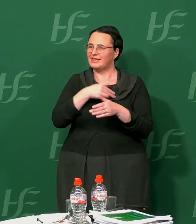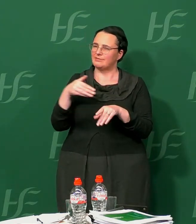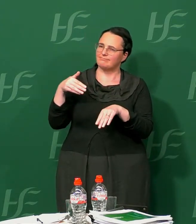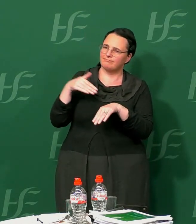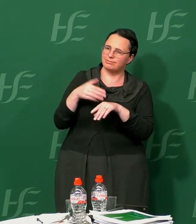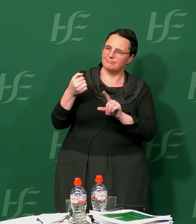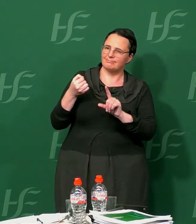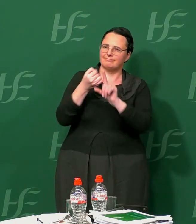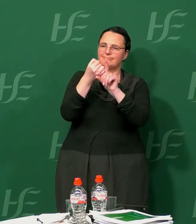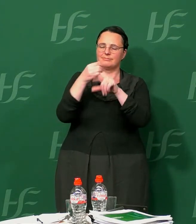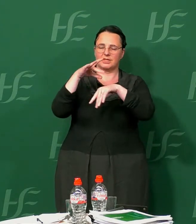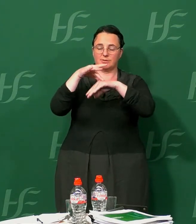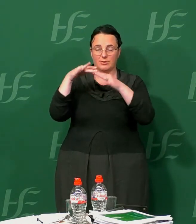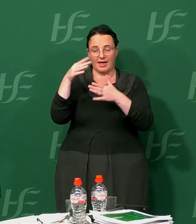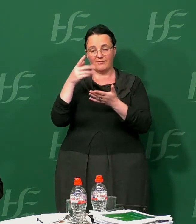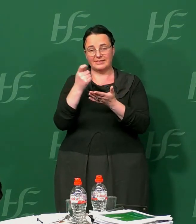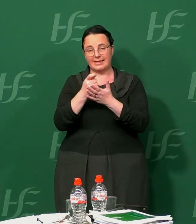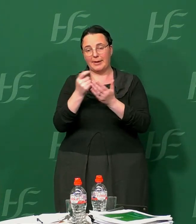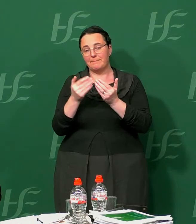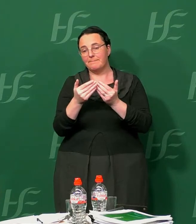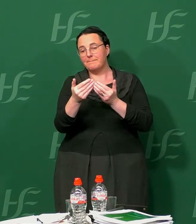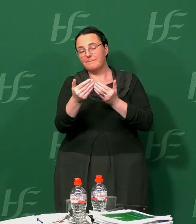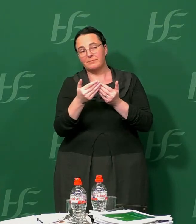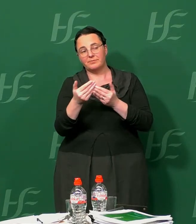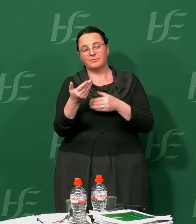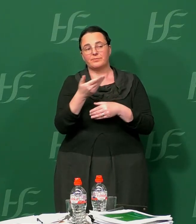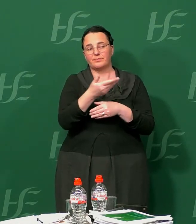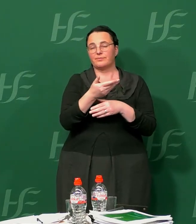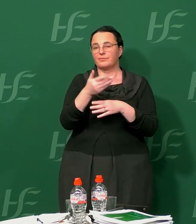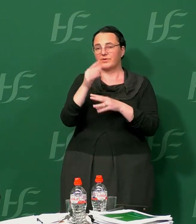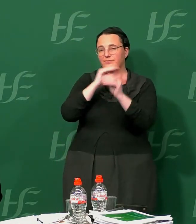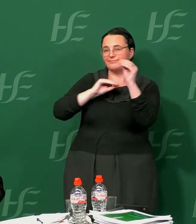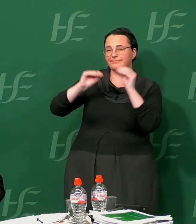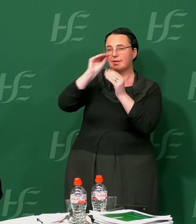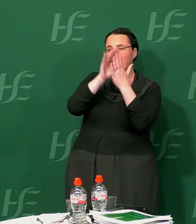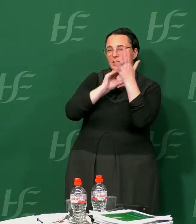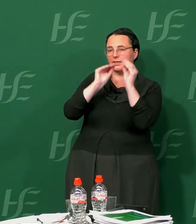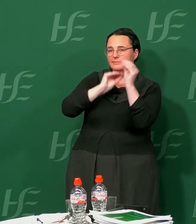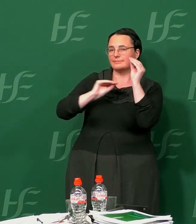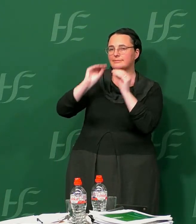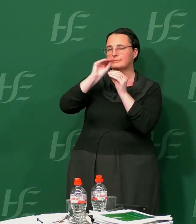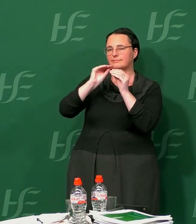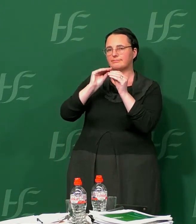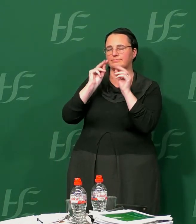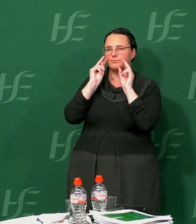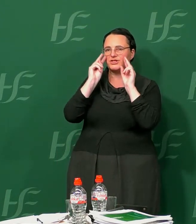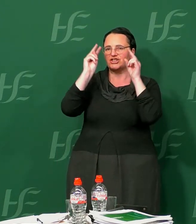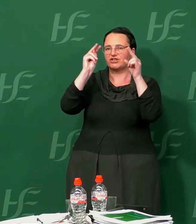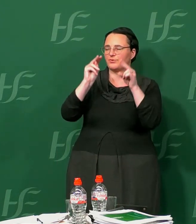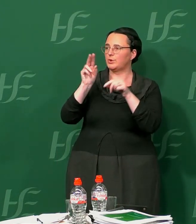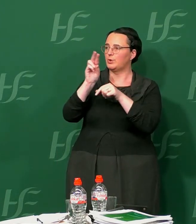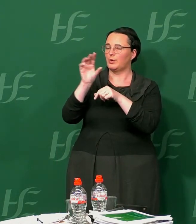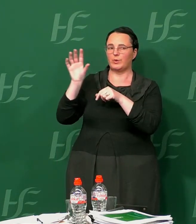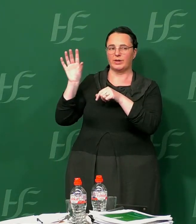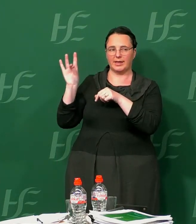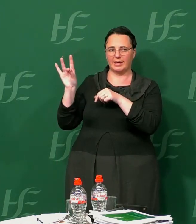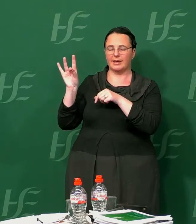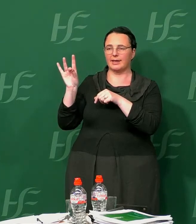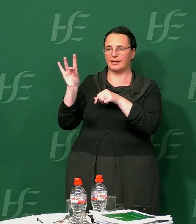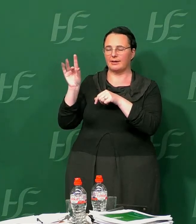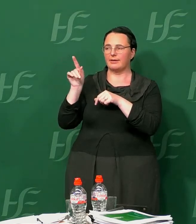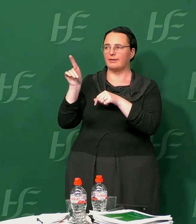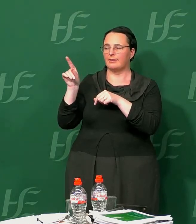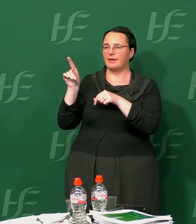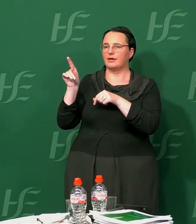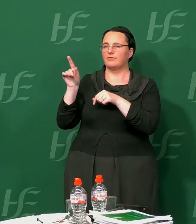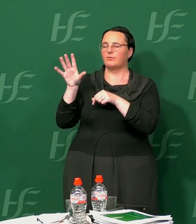that? There's certainly modelling from the UK has come through last Friday from the London School of Hygiene and Tropical